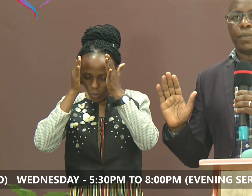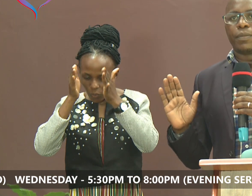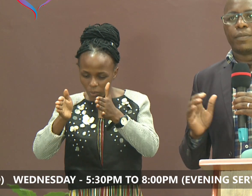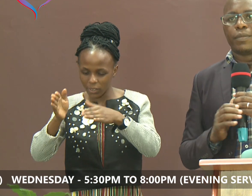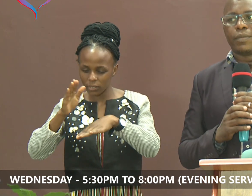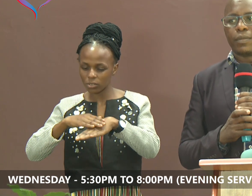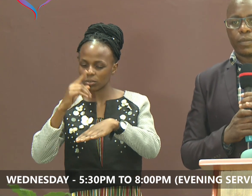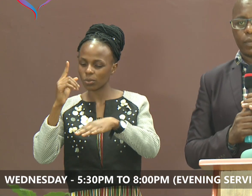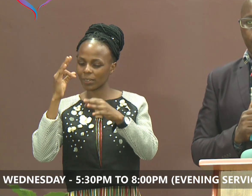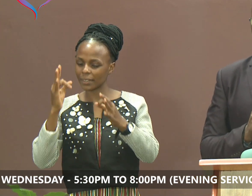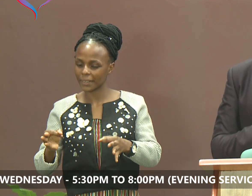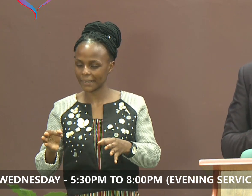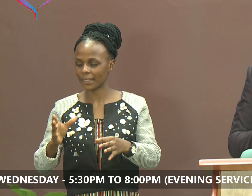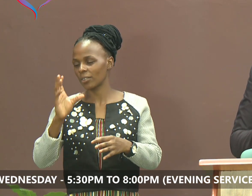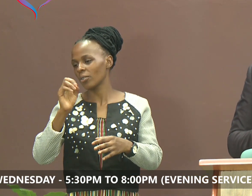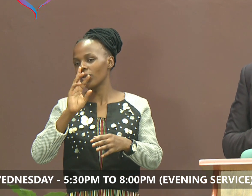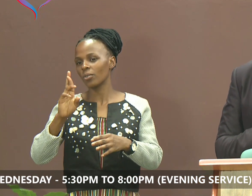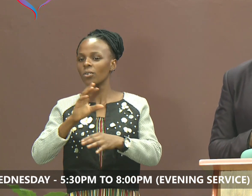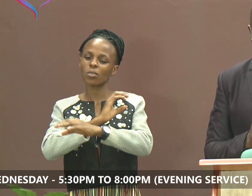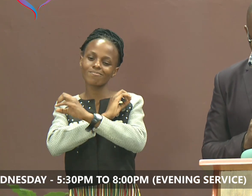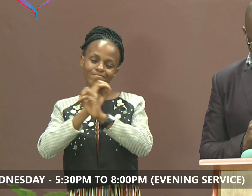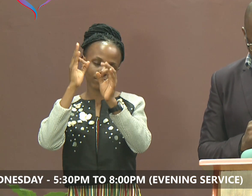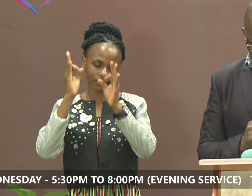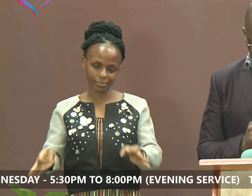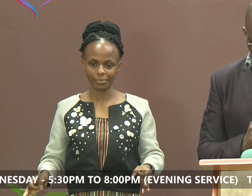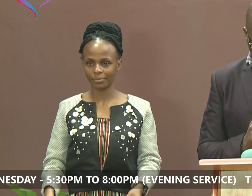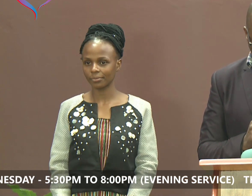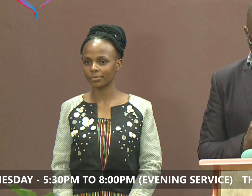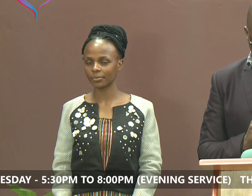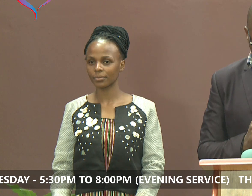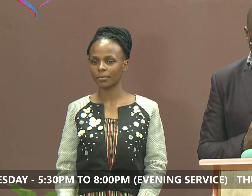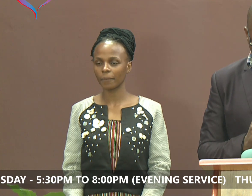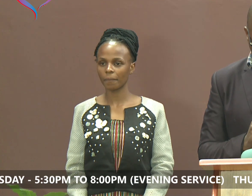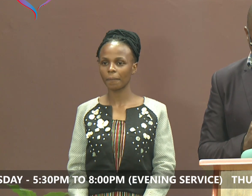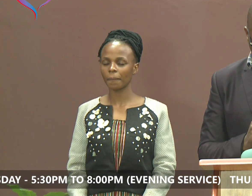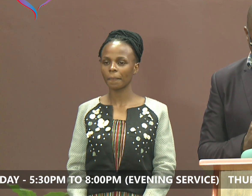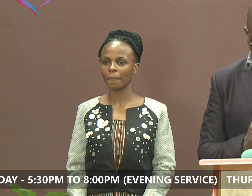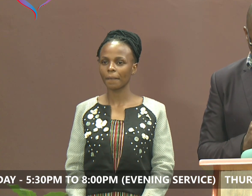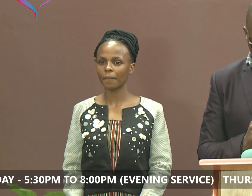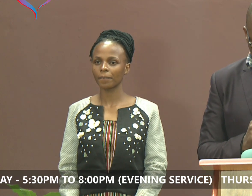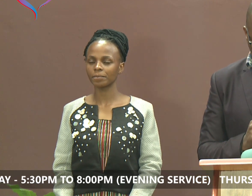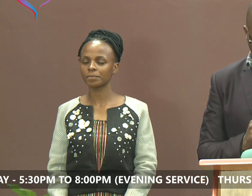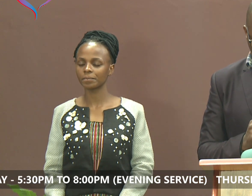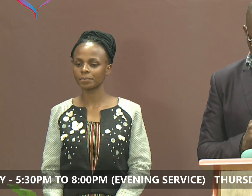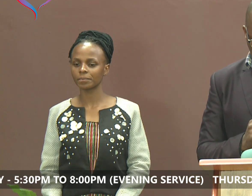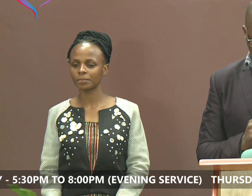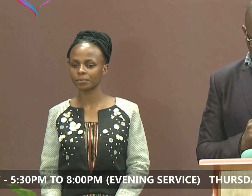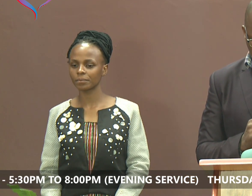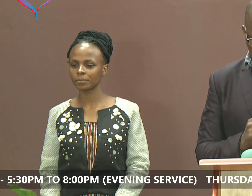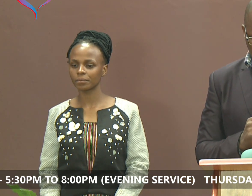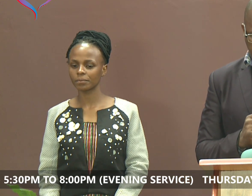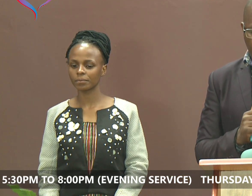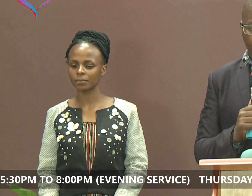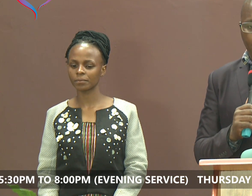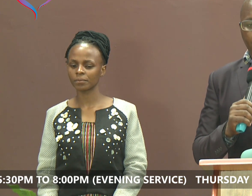of them. Era bwogezaako okukola ebintu ebibiri mu kiseera kye kimu ojja kuba ku kimu ky'ojja okufaako oba oli awo n'obutafa ku